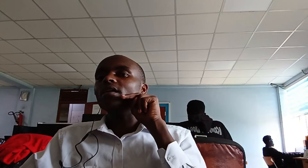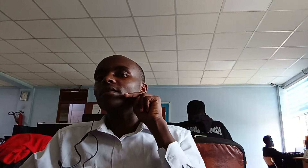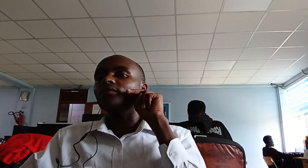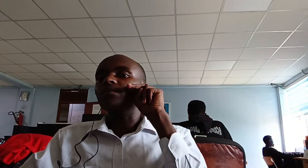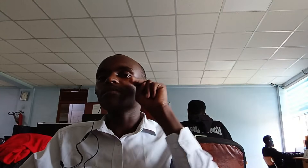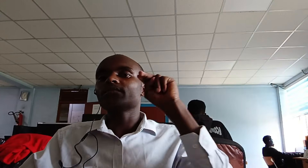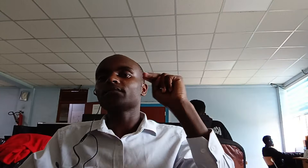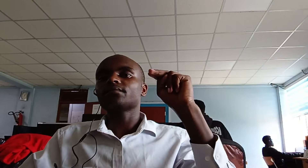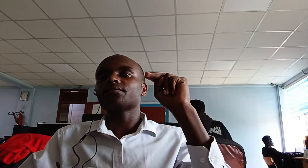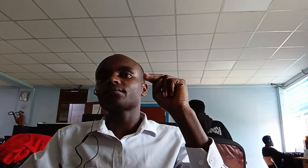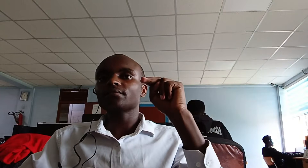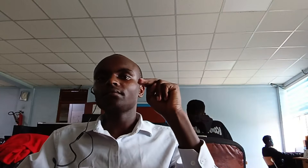nephew,